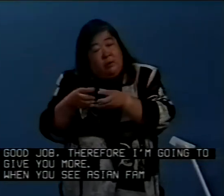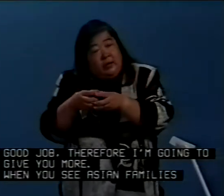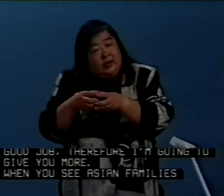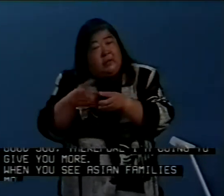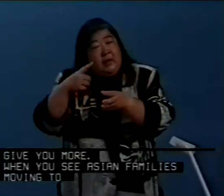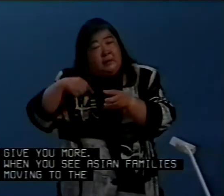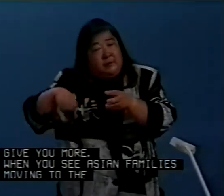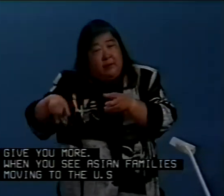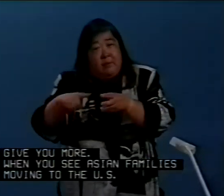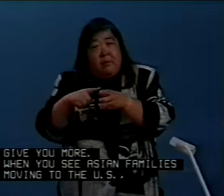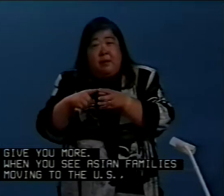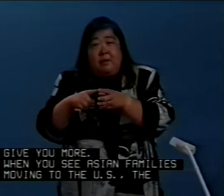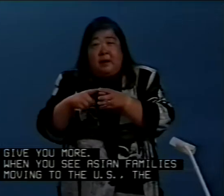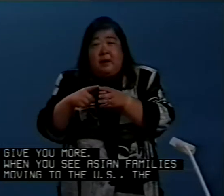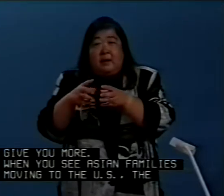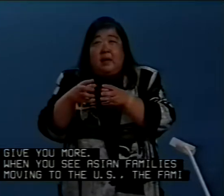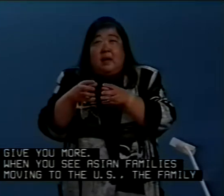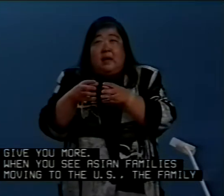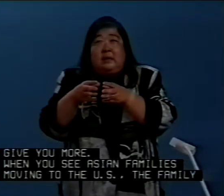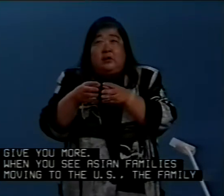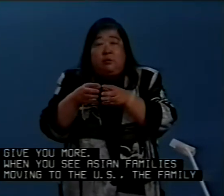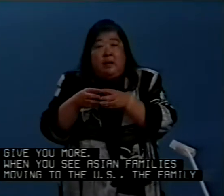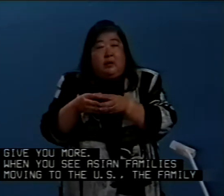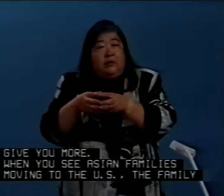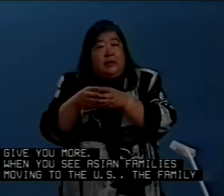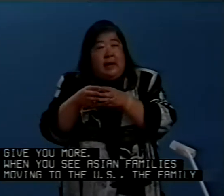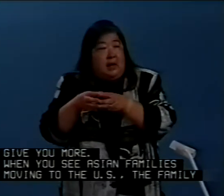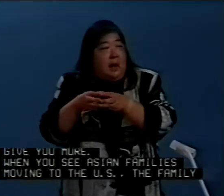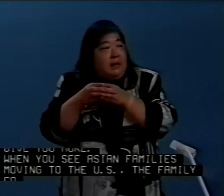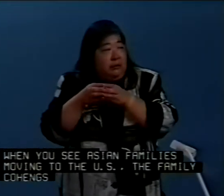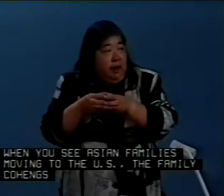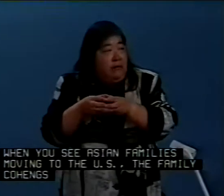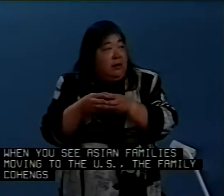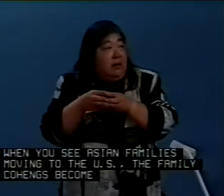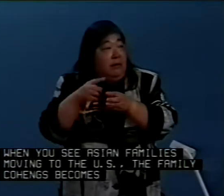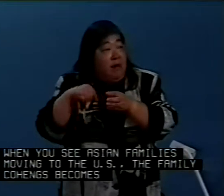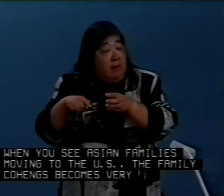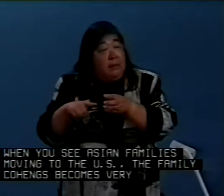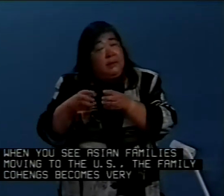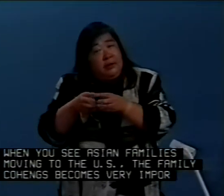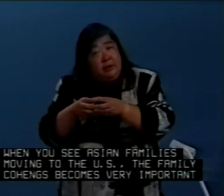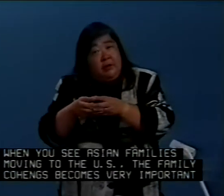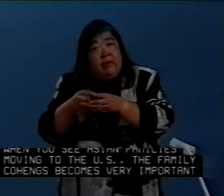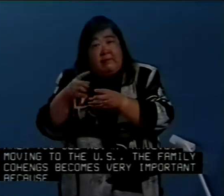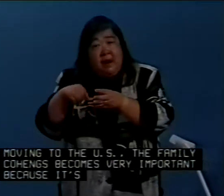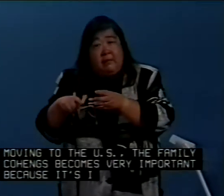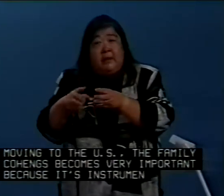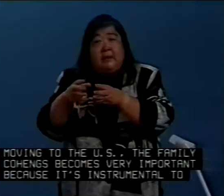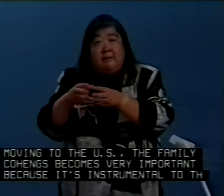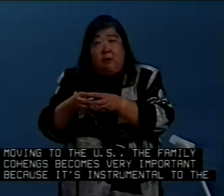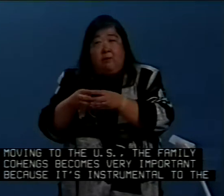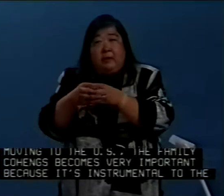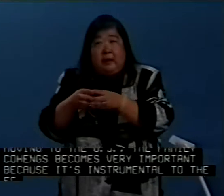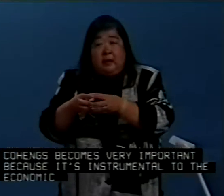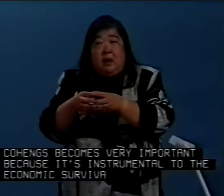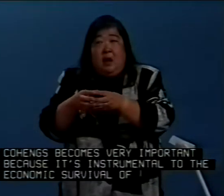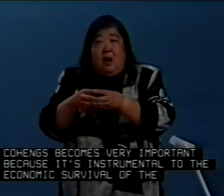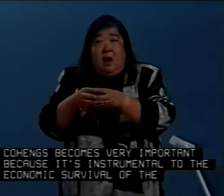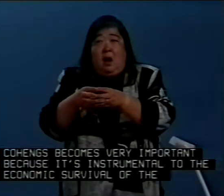cohesion becomes very important because it's instrumental to the economic survival of the family, particularly if that family is involved in